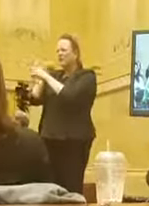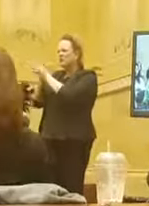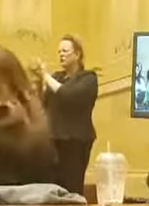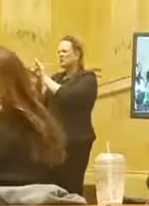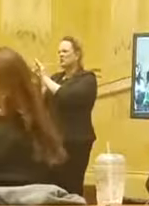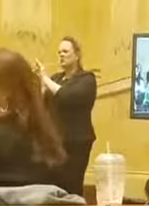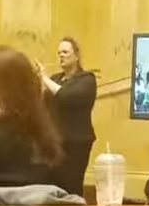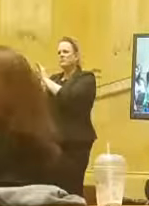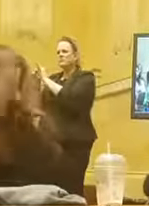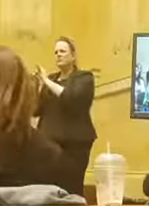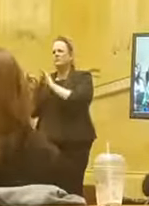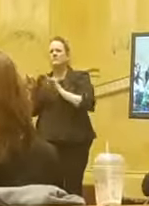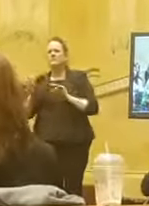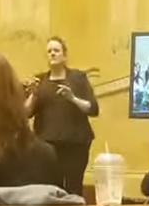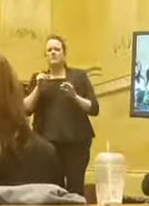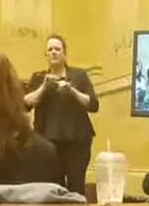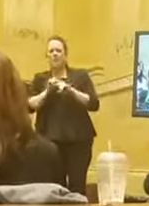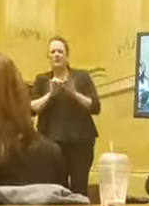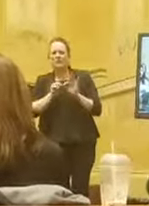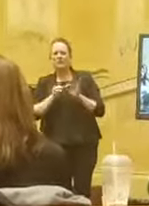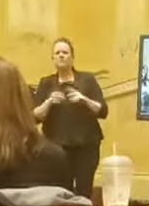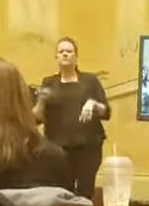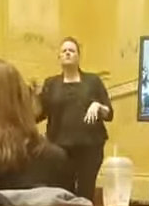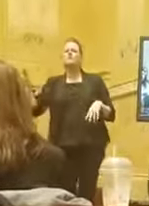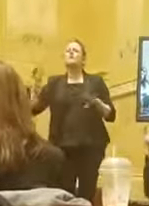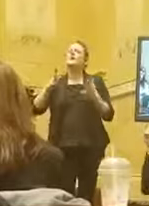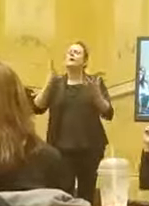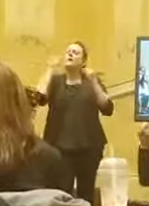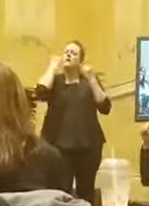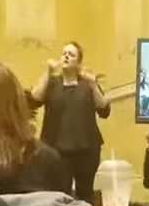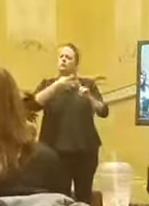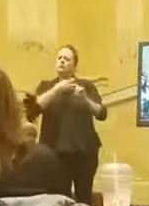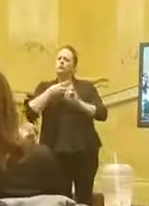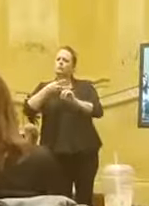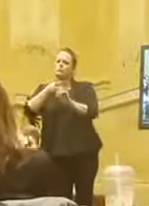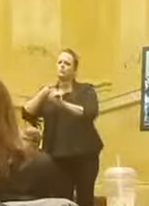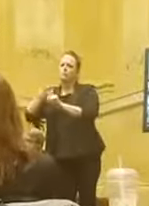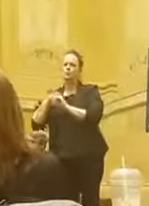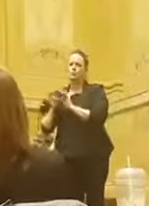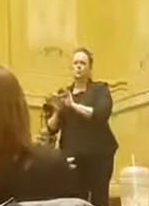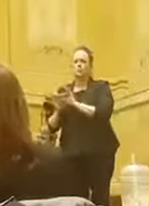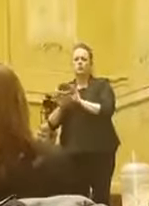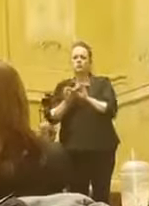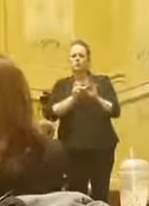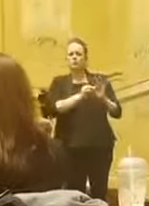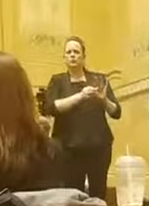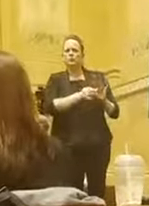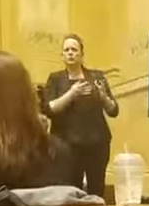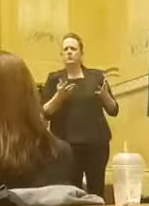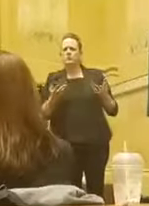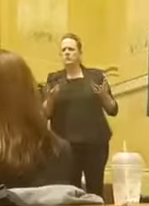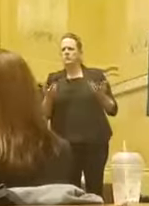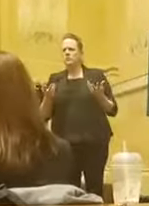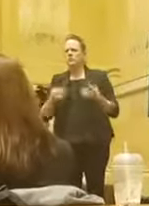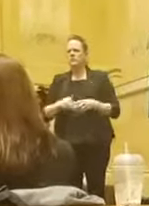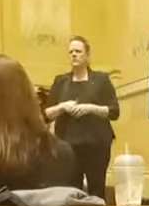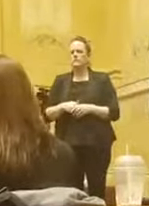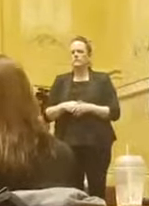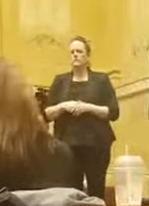can have way more interpreters than we currently have. Currently in Wisconsin, I believe we have. We had